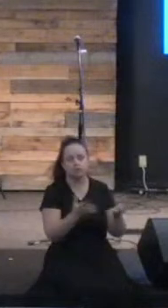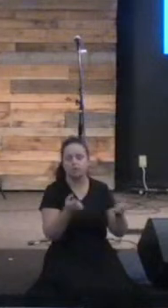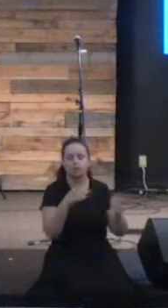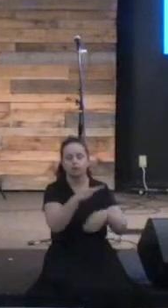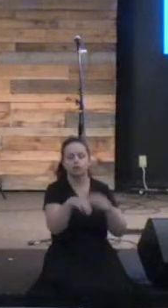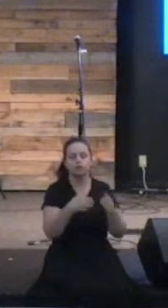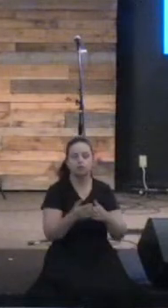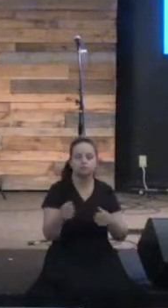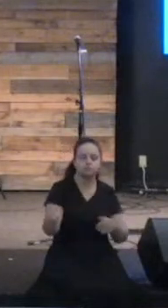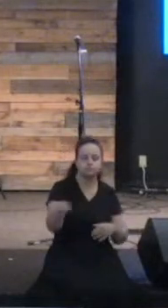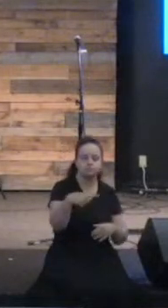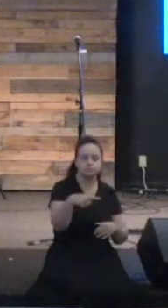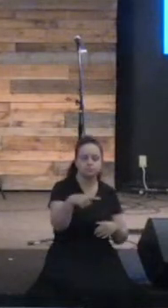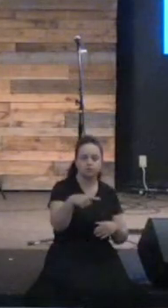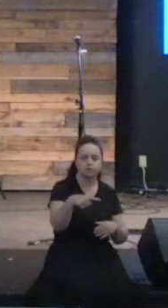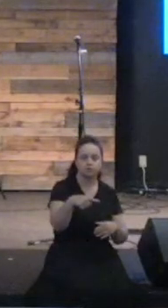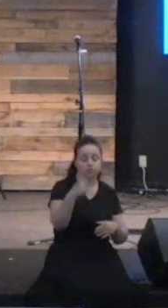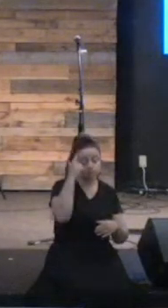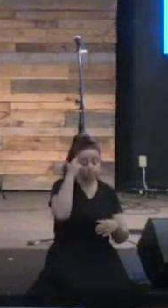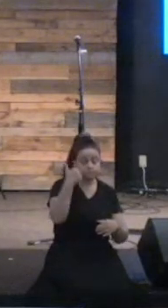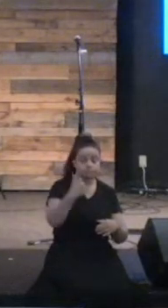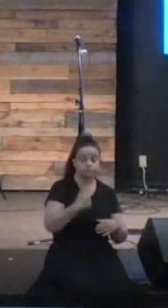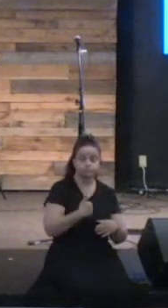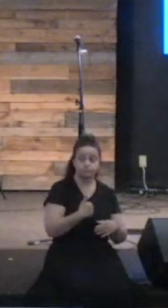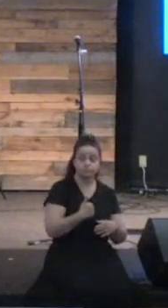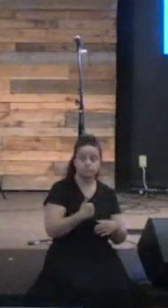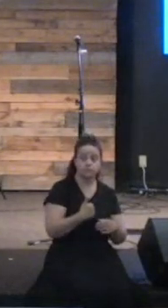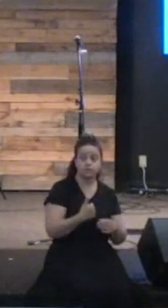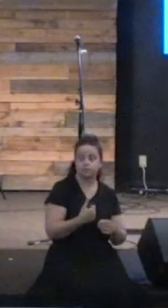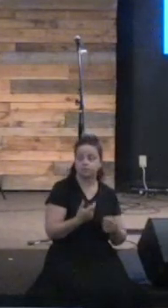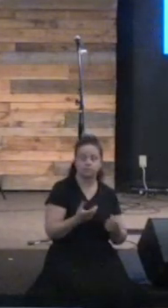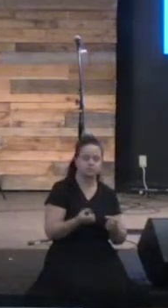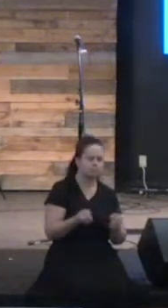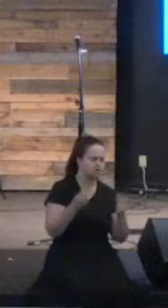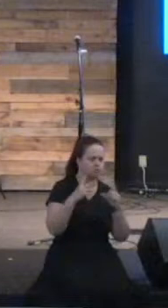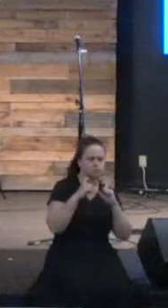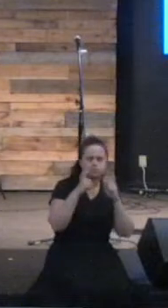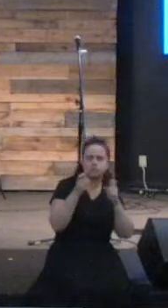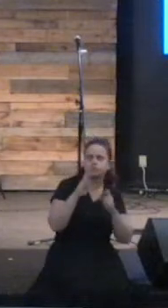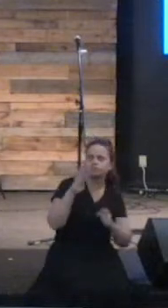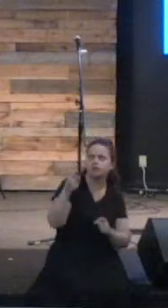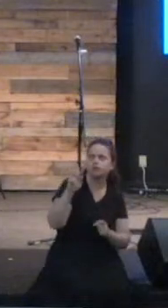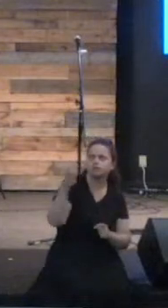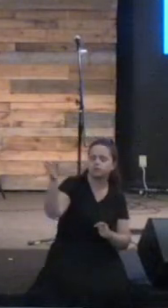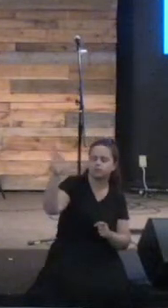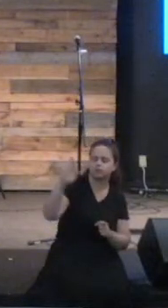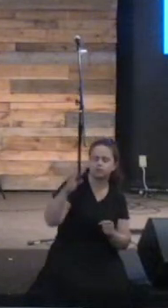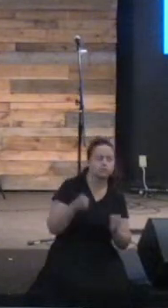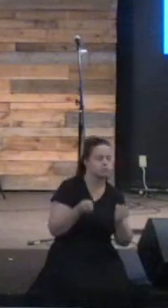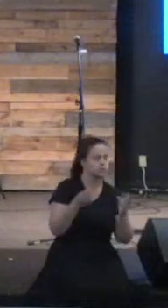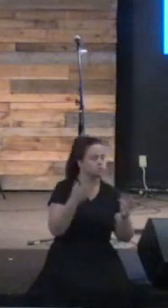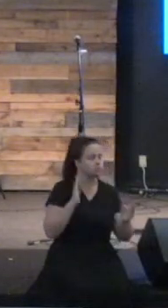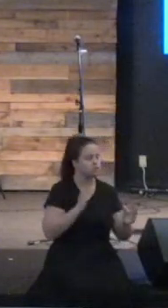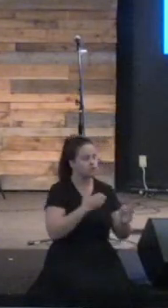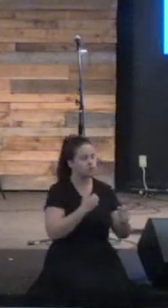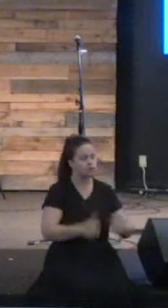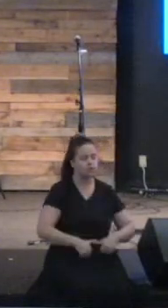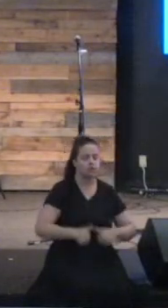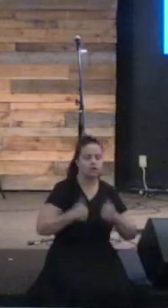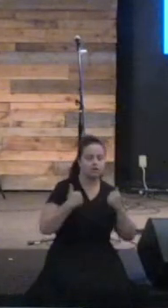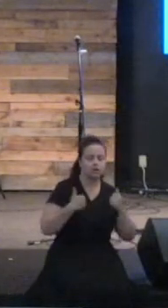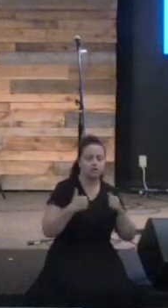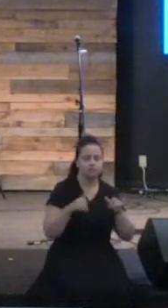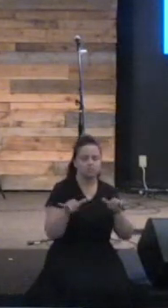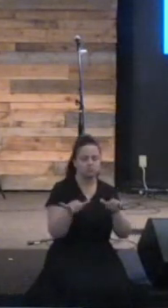it's left up to us at this time how much do we give back to God because so much of our life is measured off of